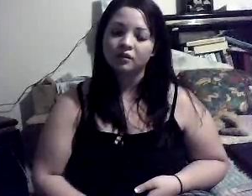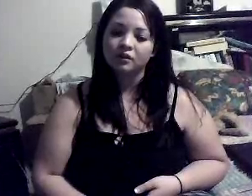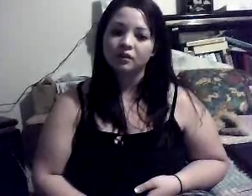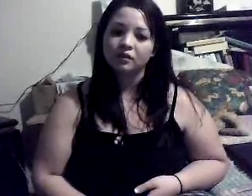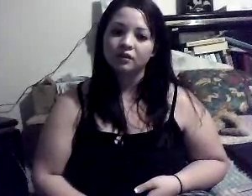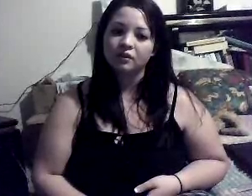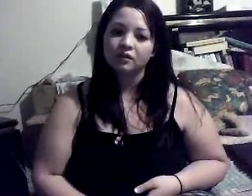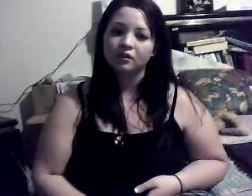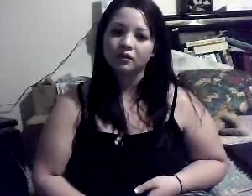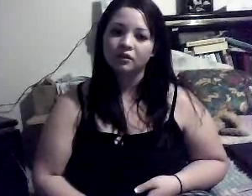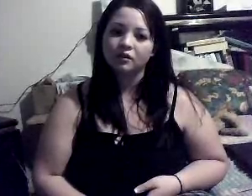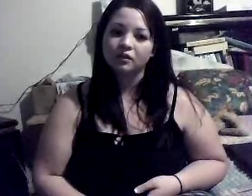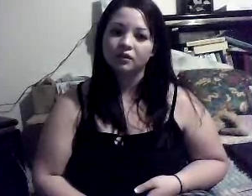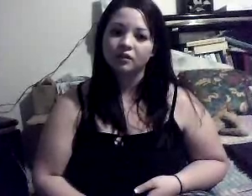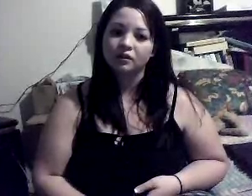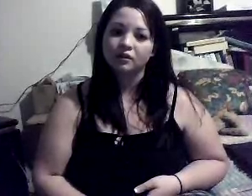used to take to the bedroom.